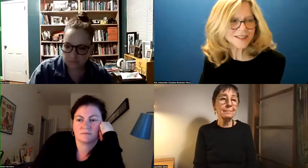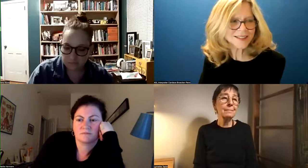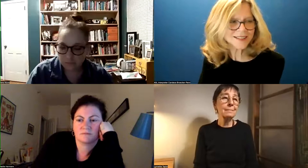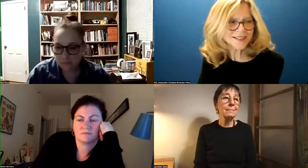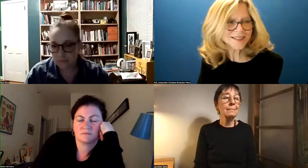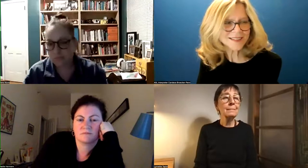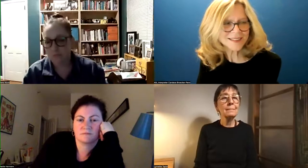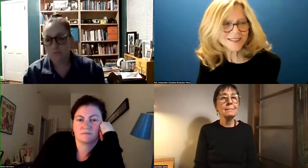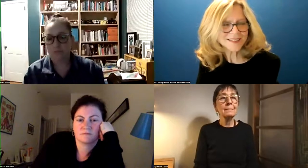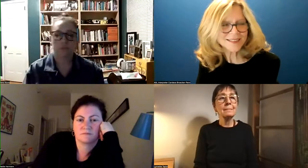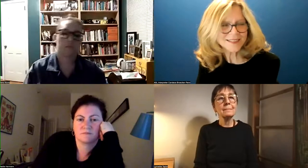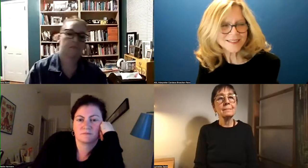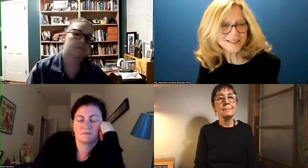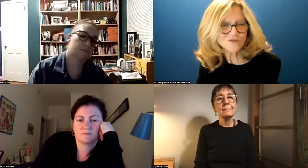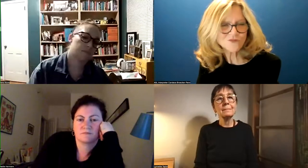languages.